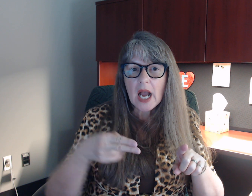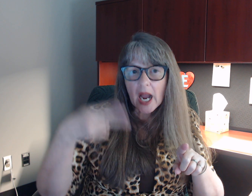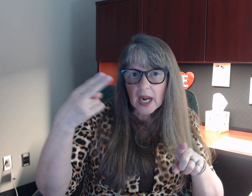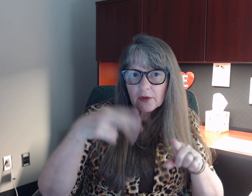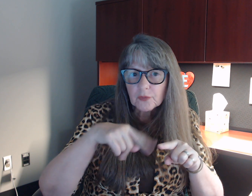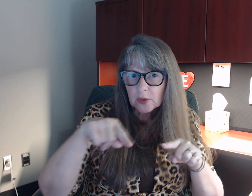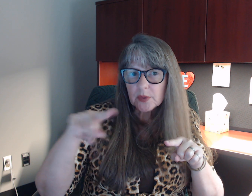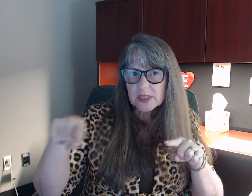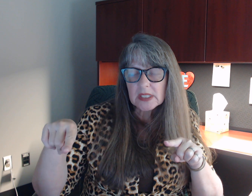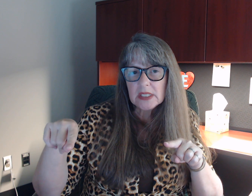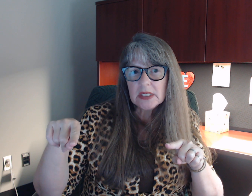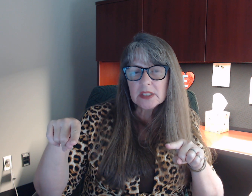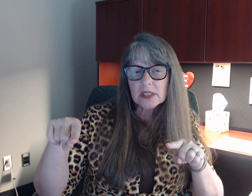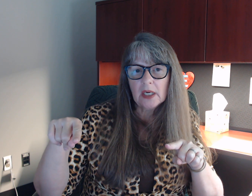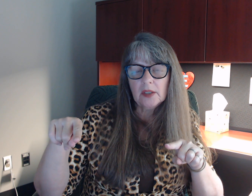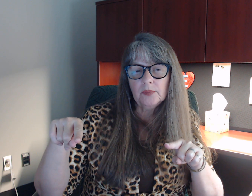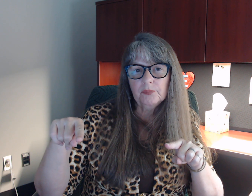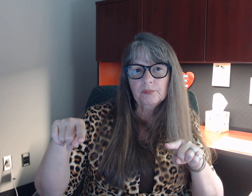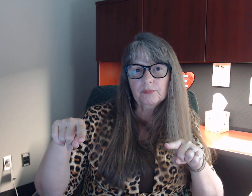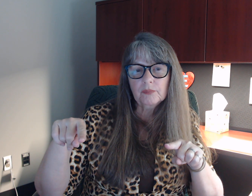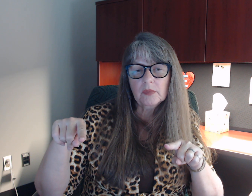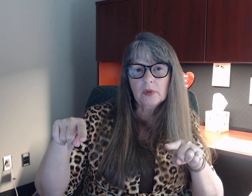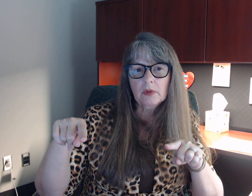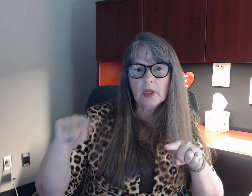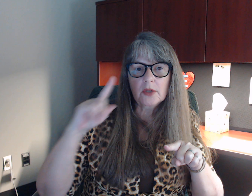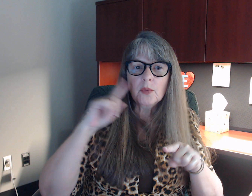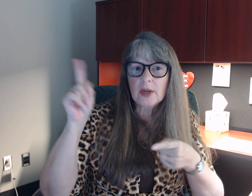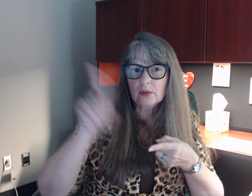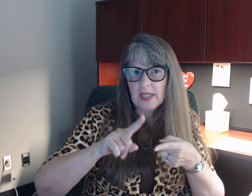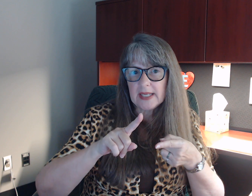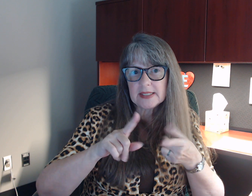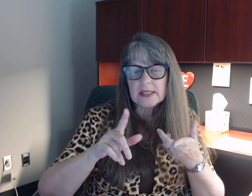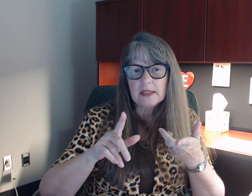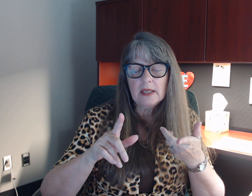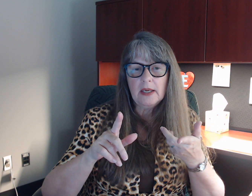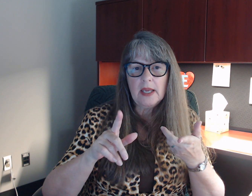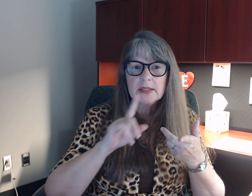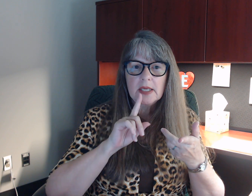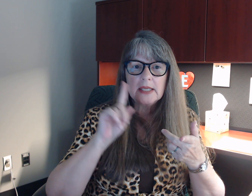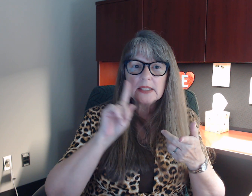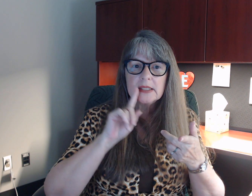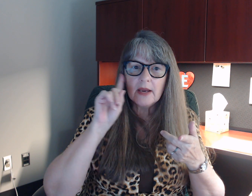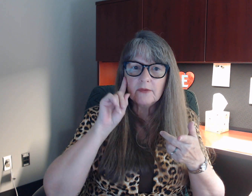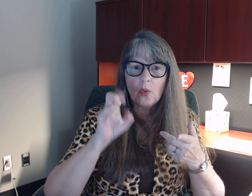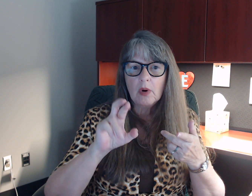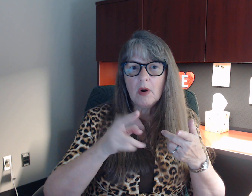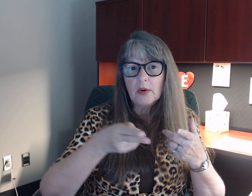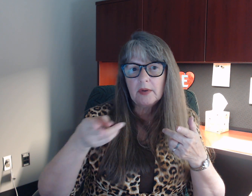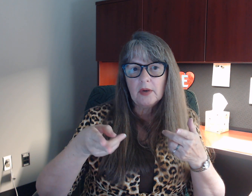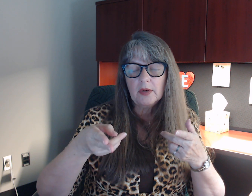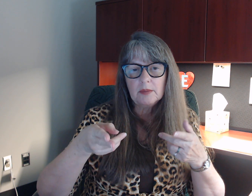high frequencies you hear less as a deaf or a hard of hearing